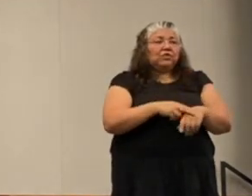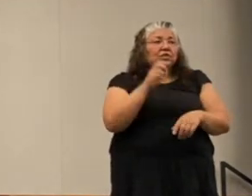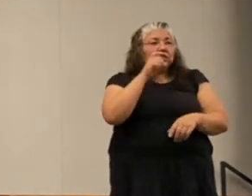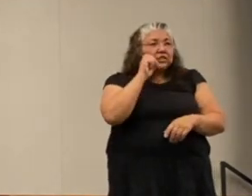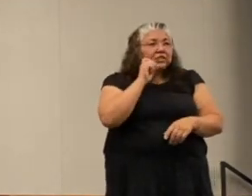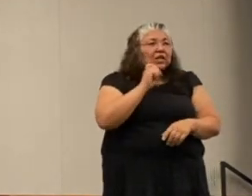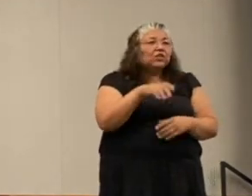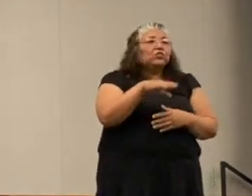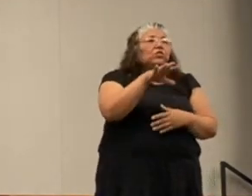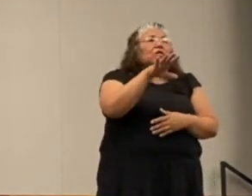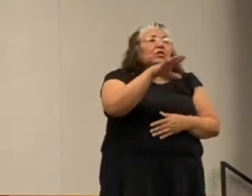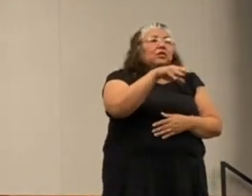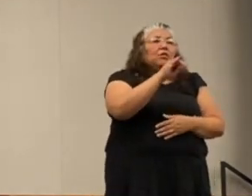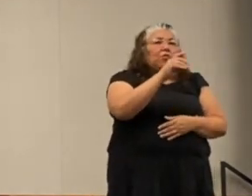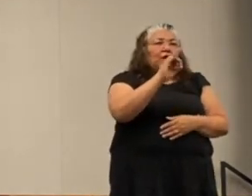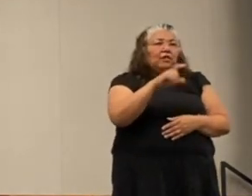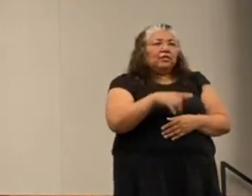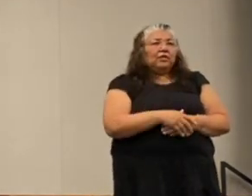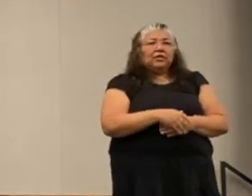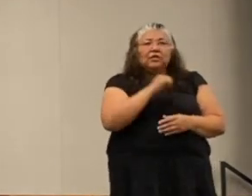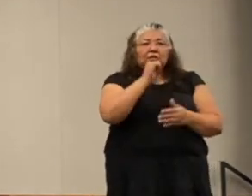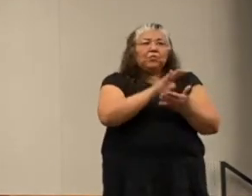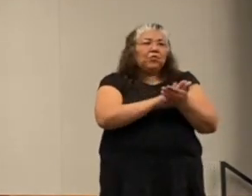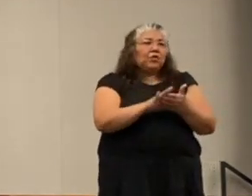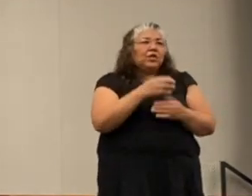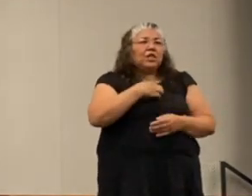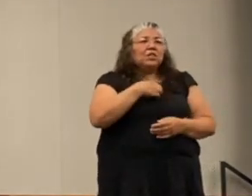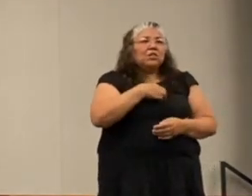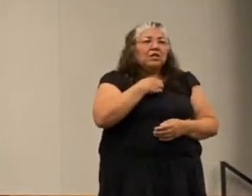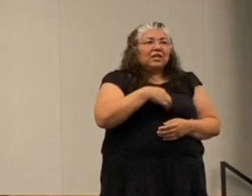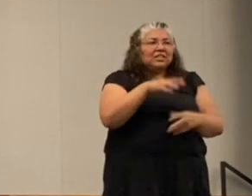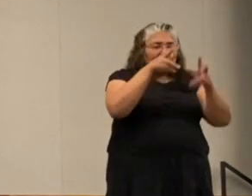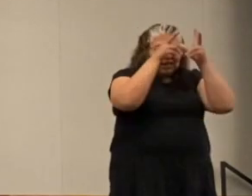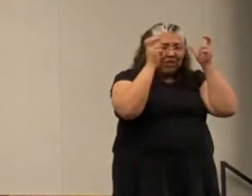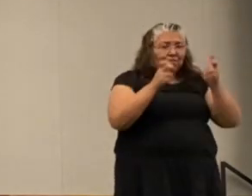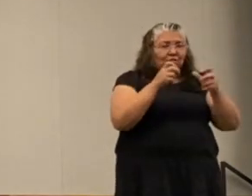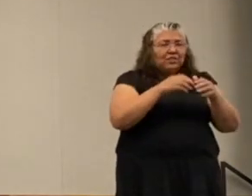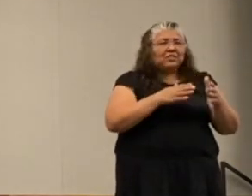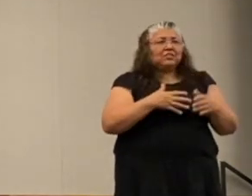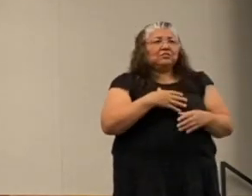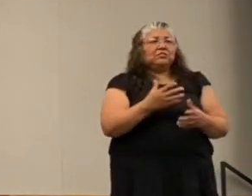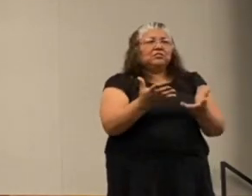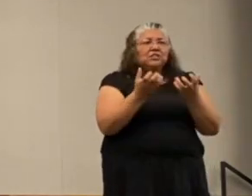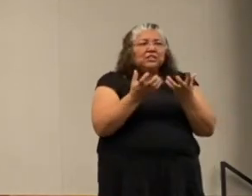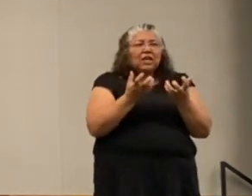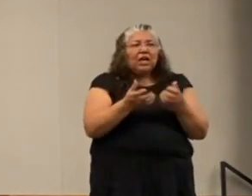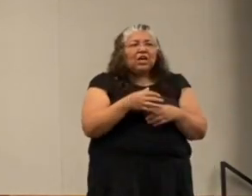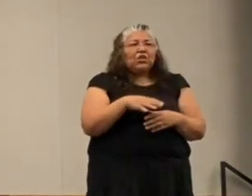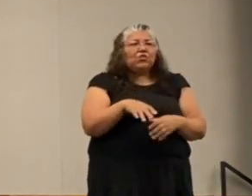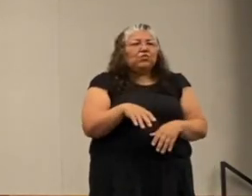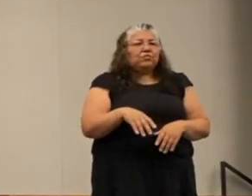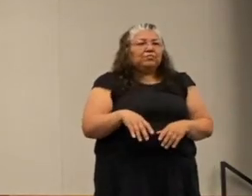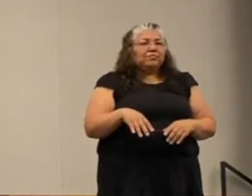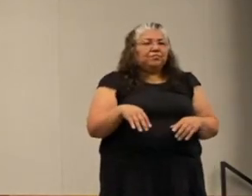immorality, impurity, lust, evil, desire, and greed, which is idolatry. Just keep that open for just a